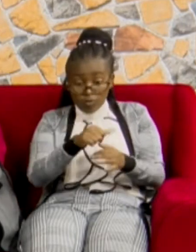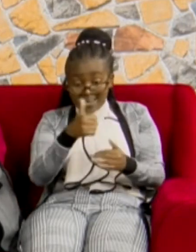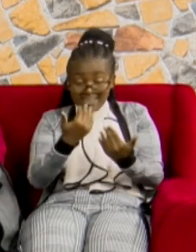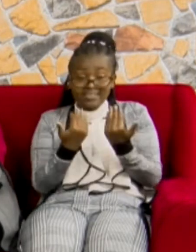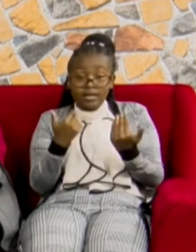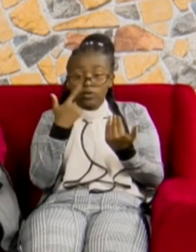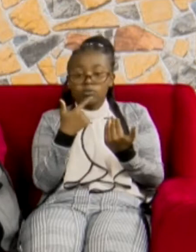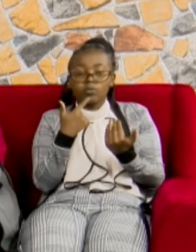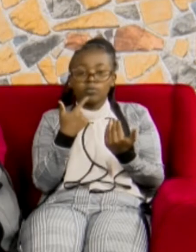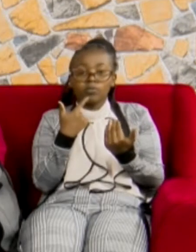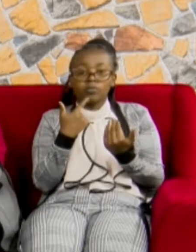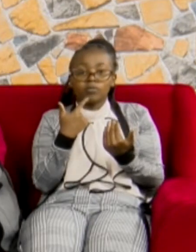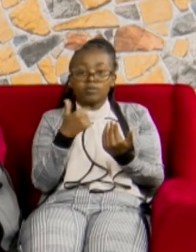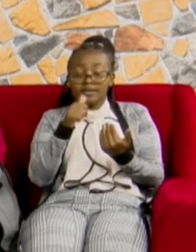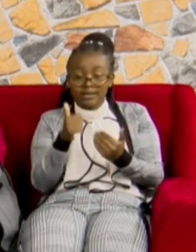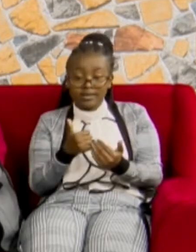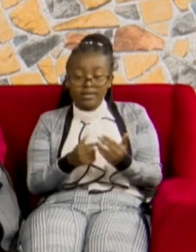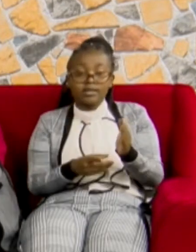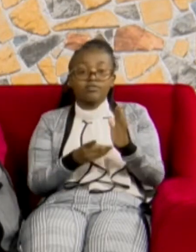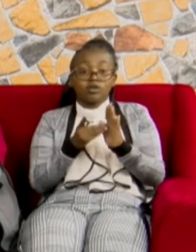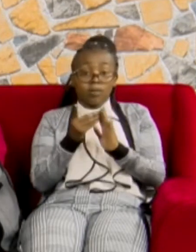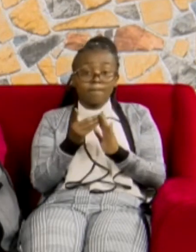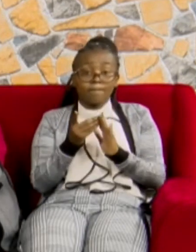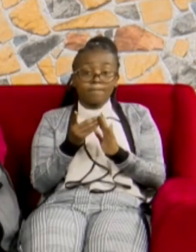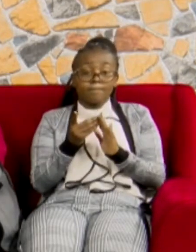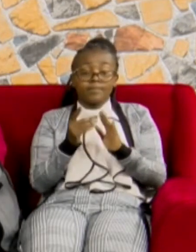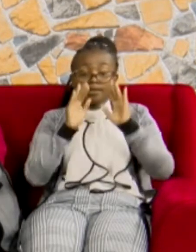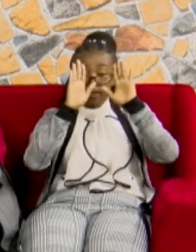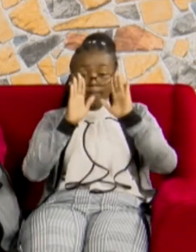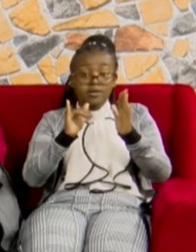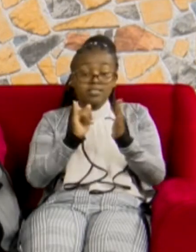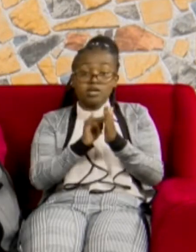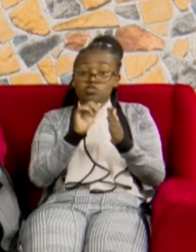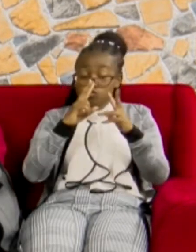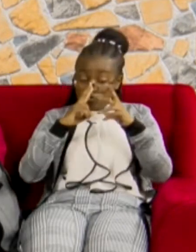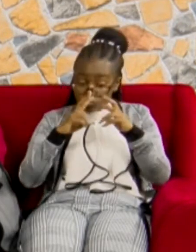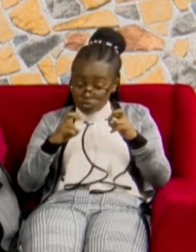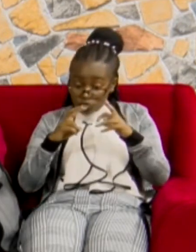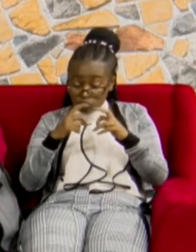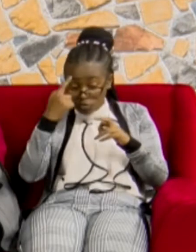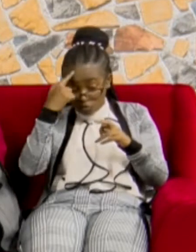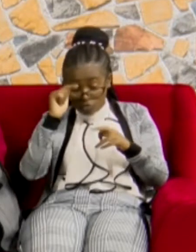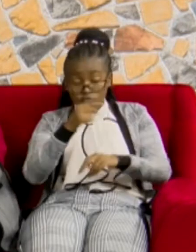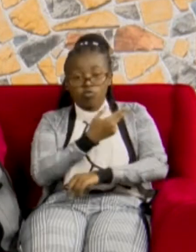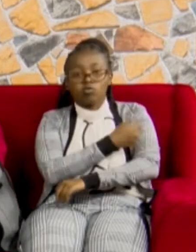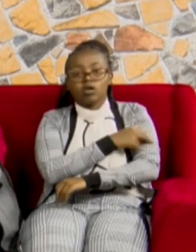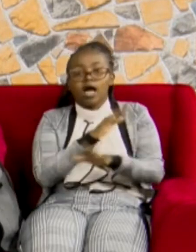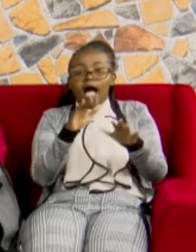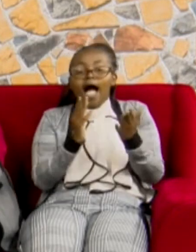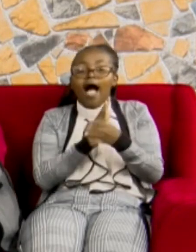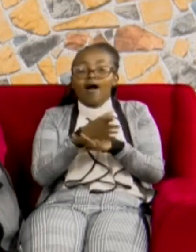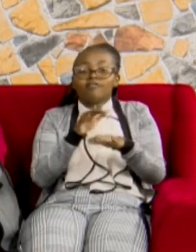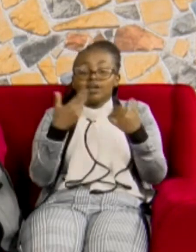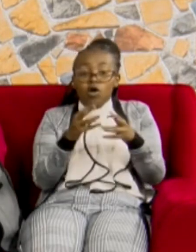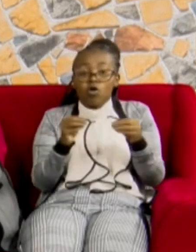is regressing in any of the developmental domains, it's extremely important that you seek medical help. After how long? I